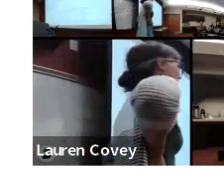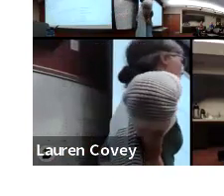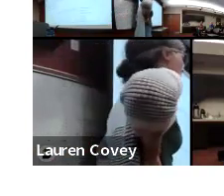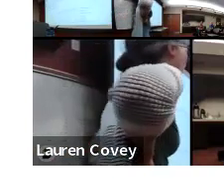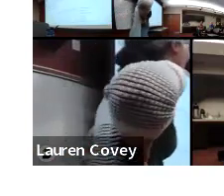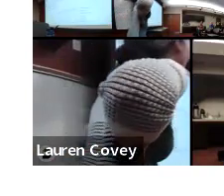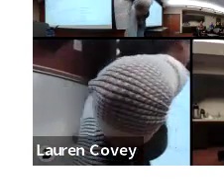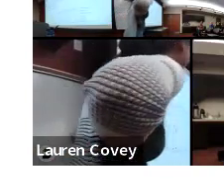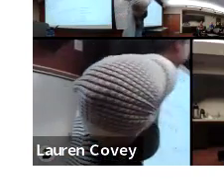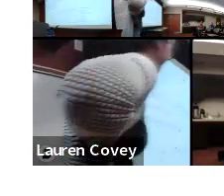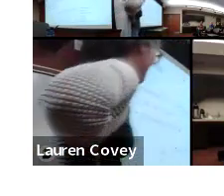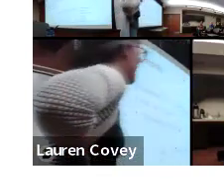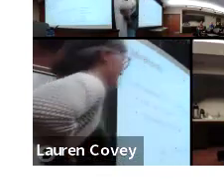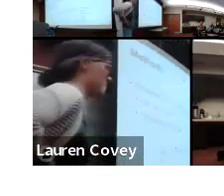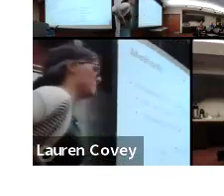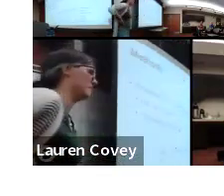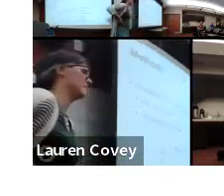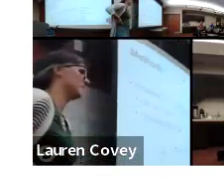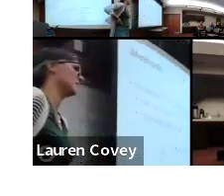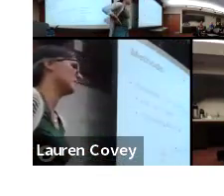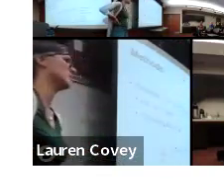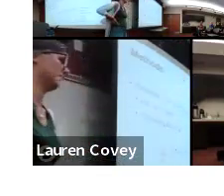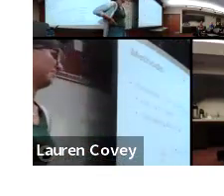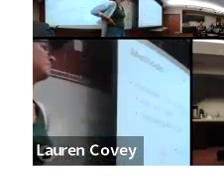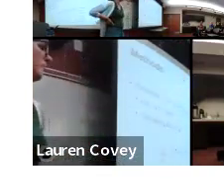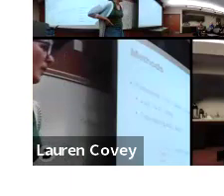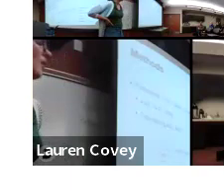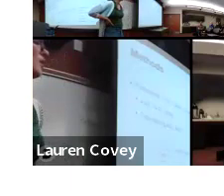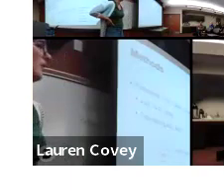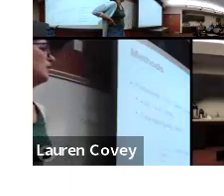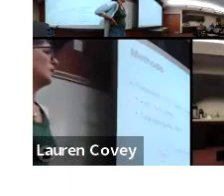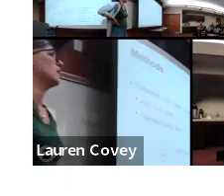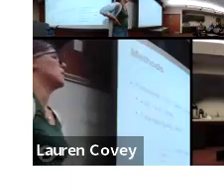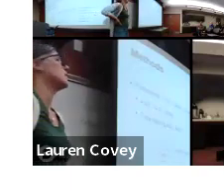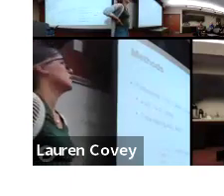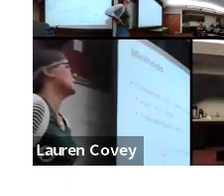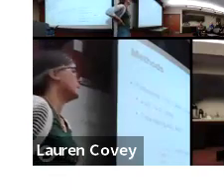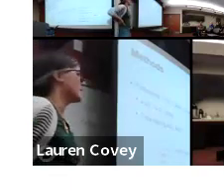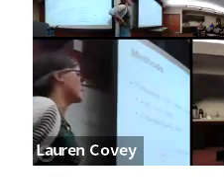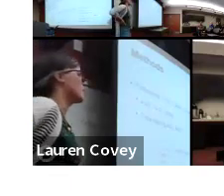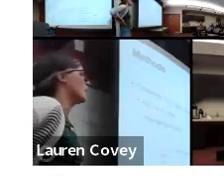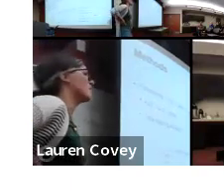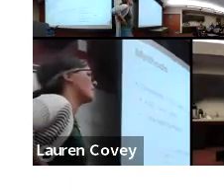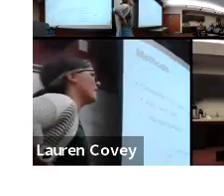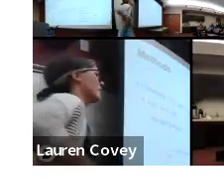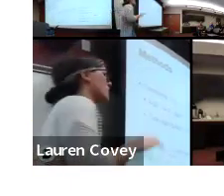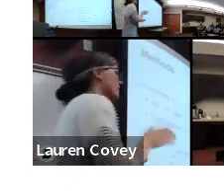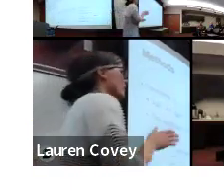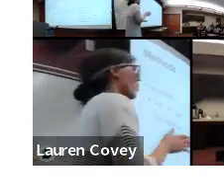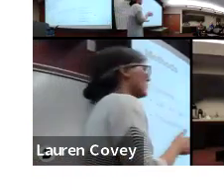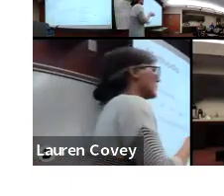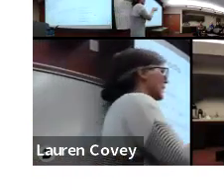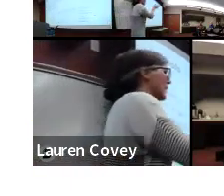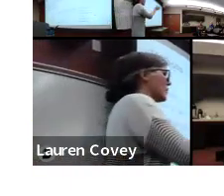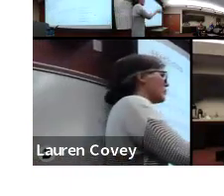mentions of a reference for, you know, in a marked way, but, like, for a specific purpose, right? So yes, they do, and right, for